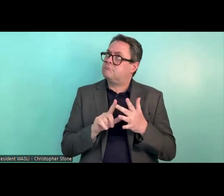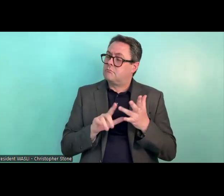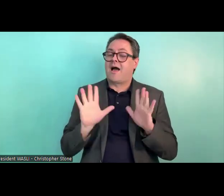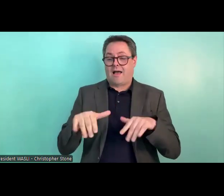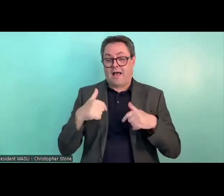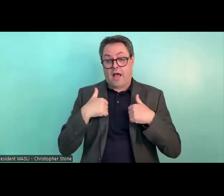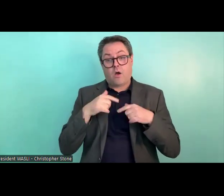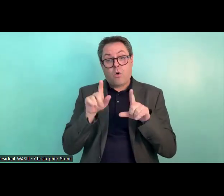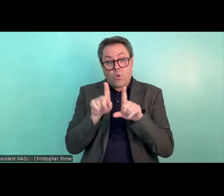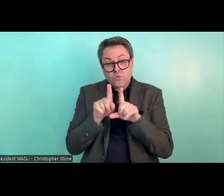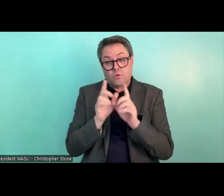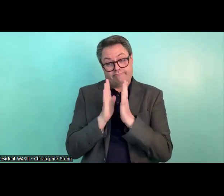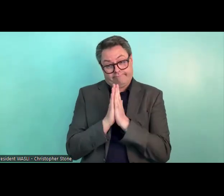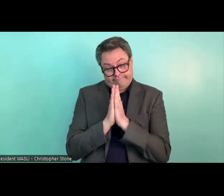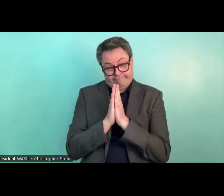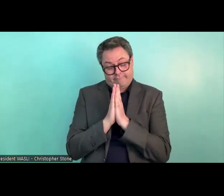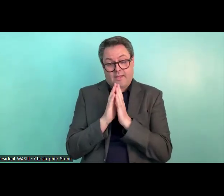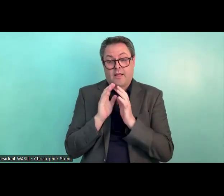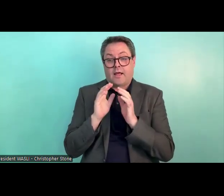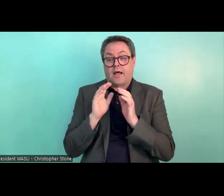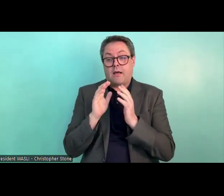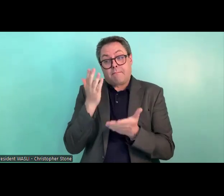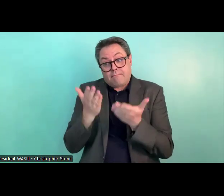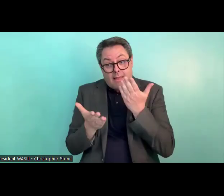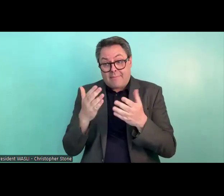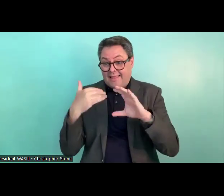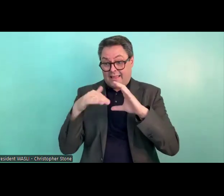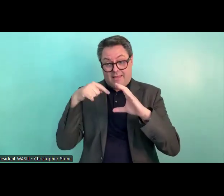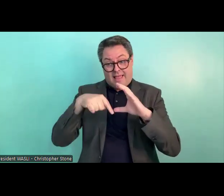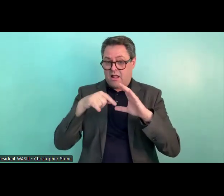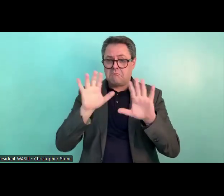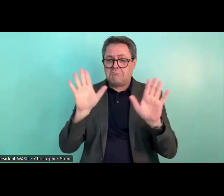Okay, I think that's probably everything I wanted to say.